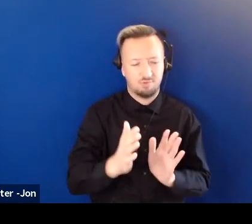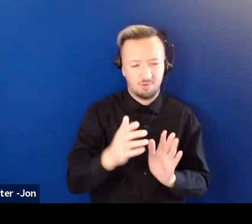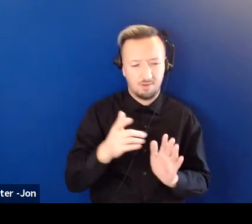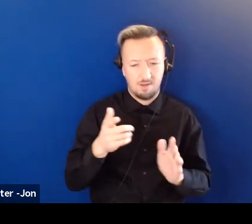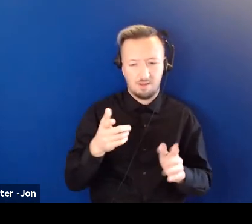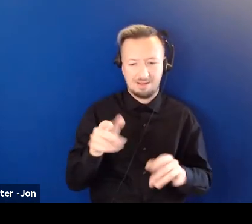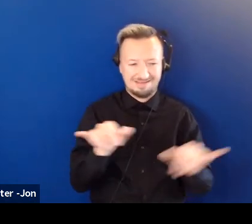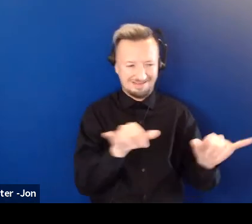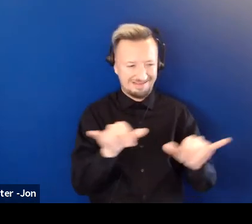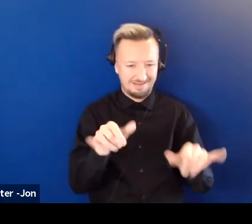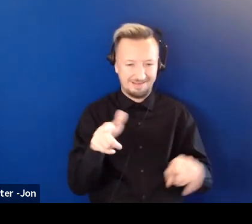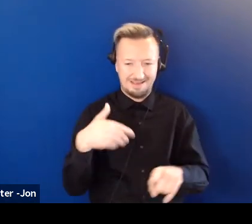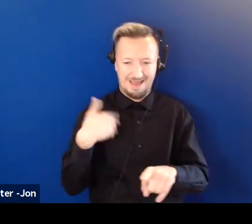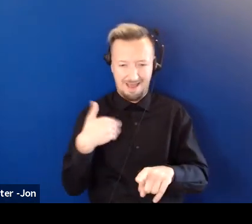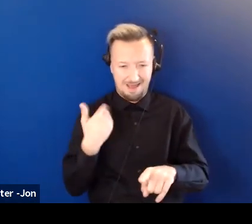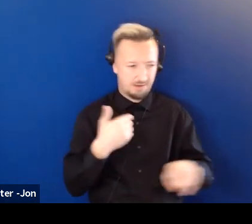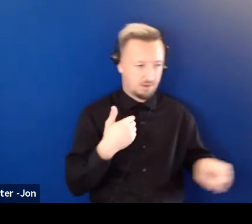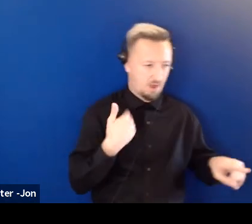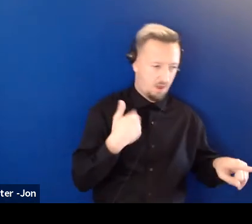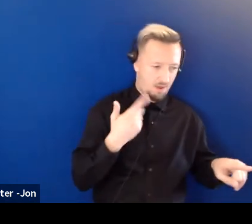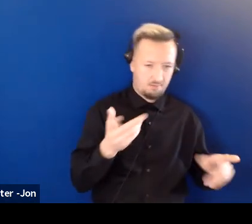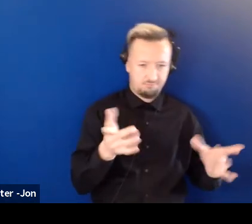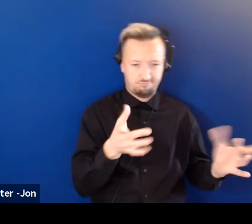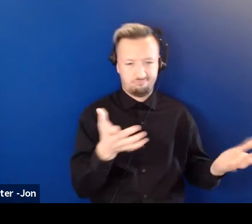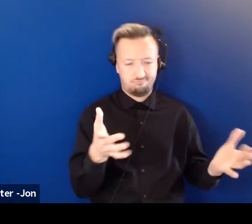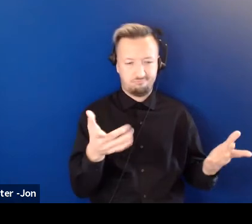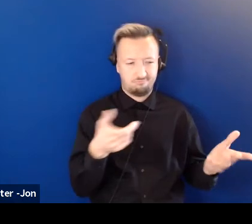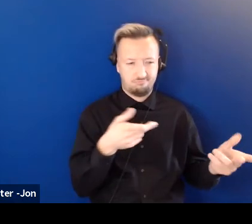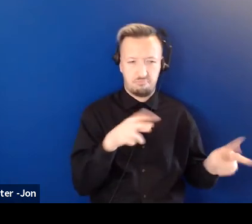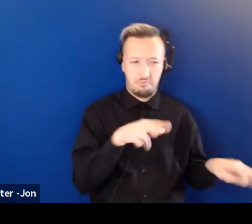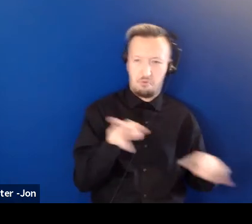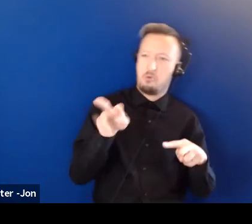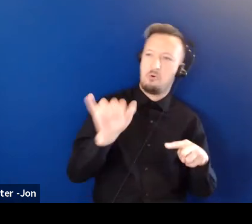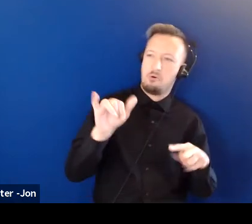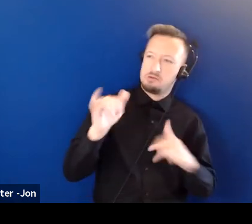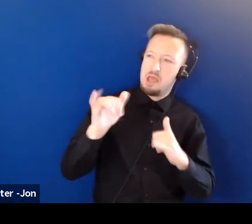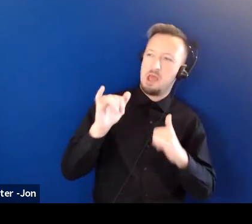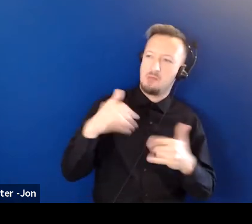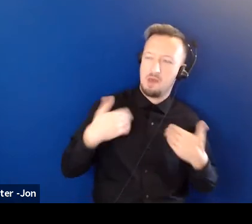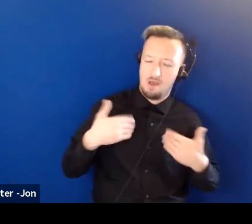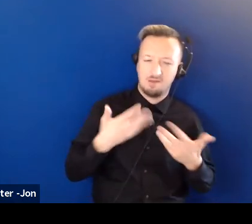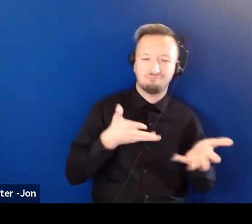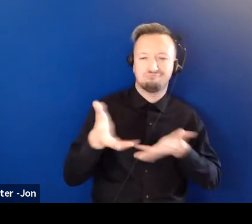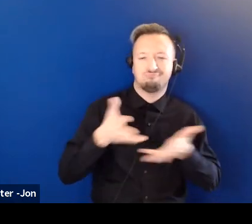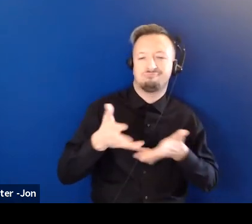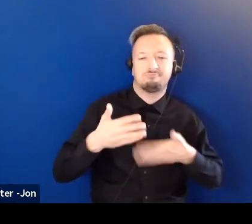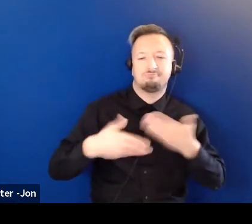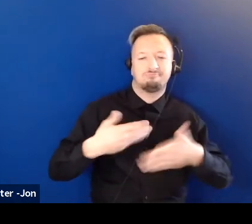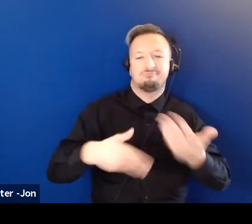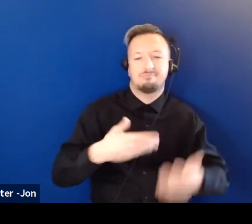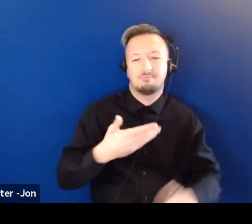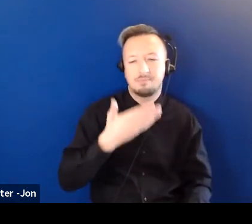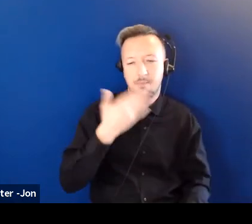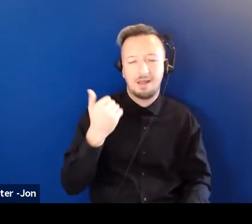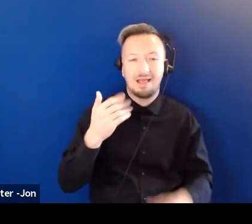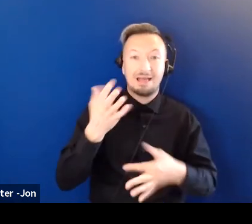relatable to the young students there, and they're a little bit more excited to chat with someone young and exciting that's not quite a